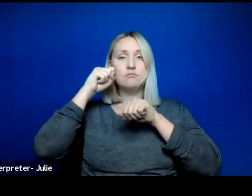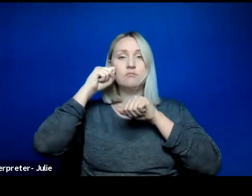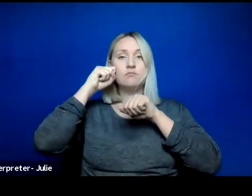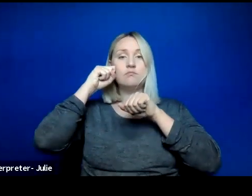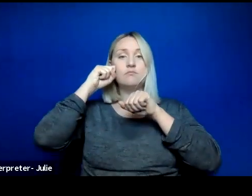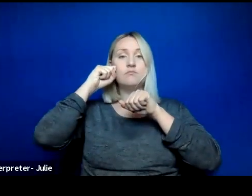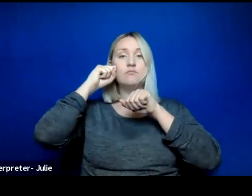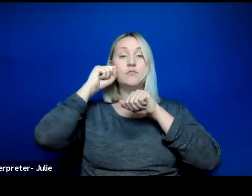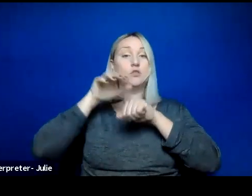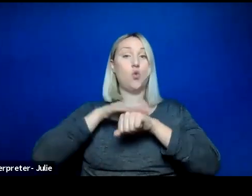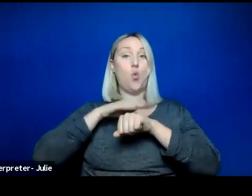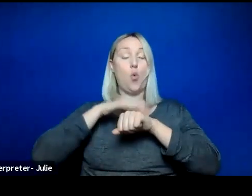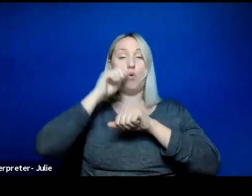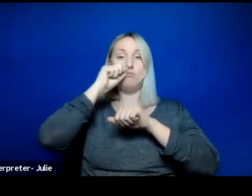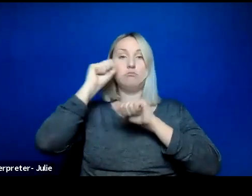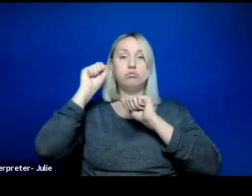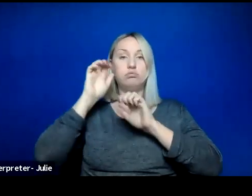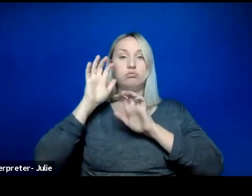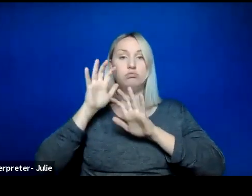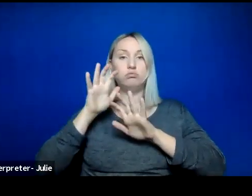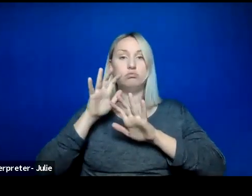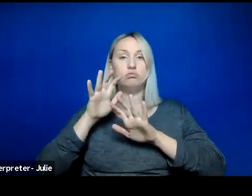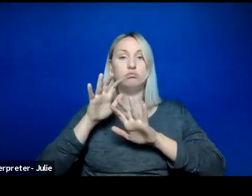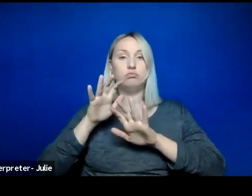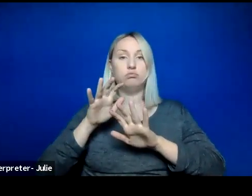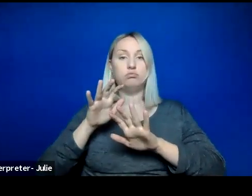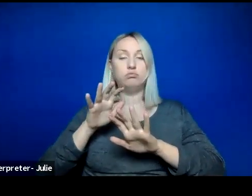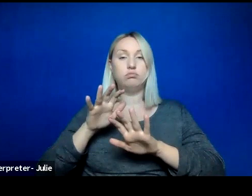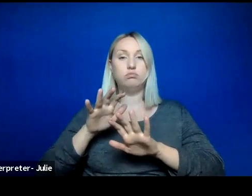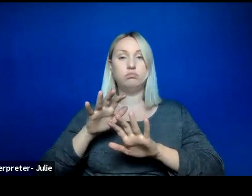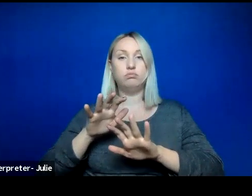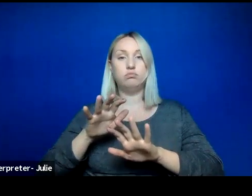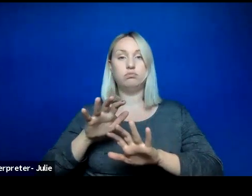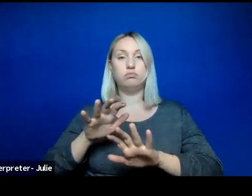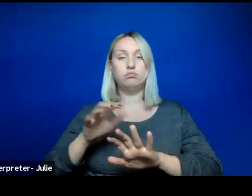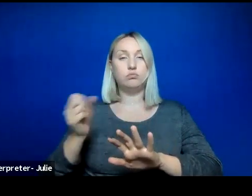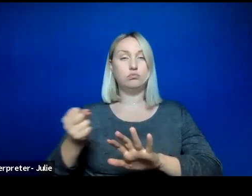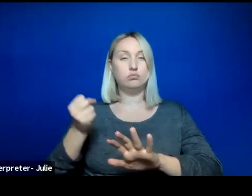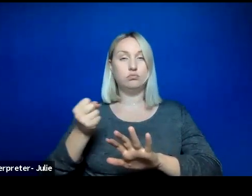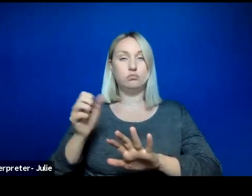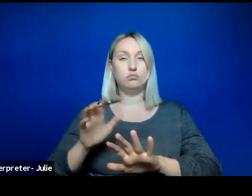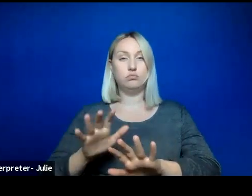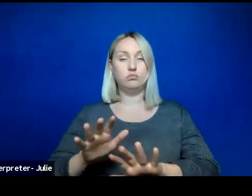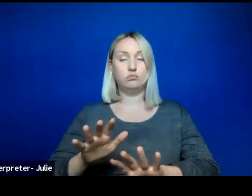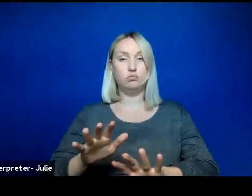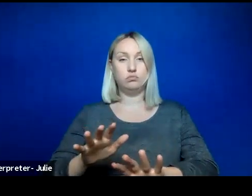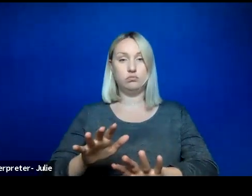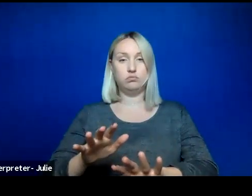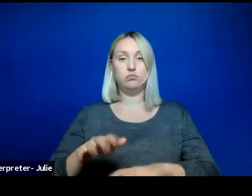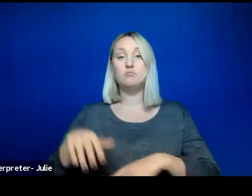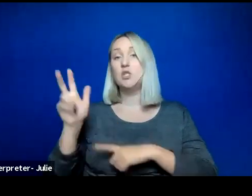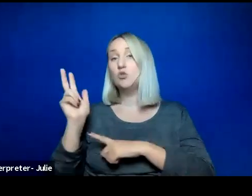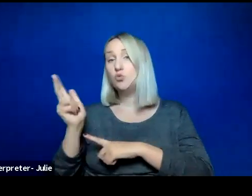and then slow down the breath, breathe out even a little bit longer. So for the next 3 or